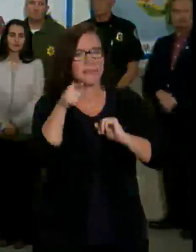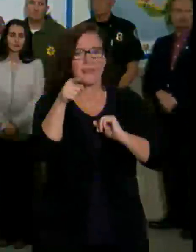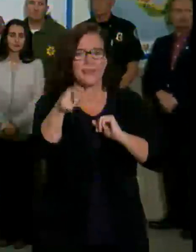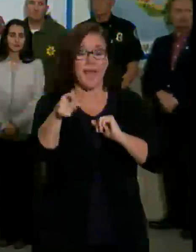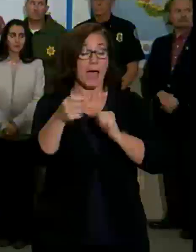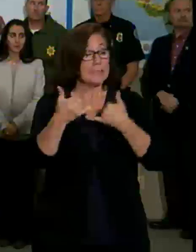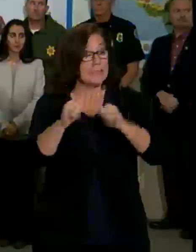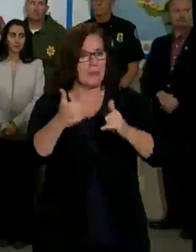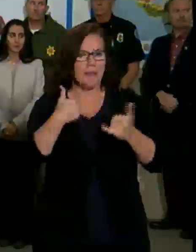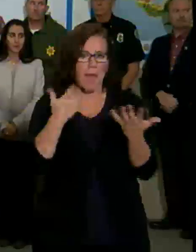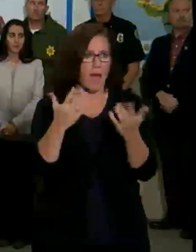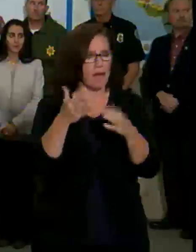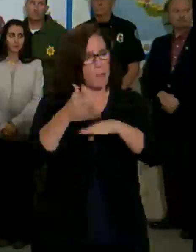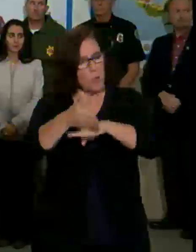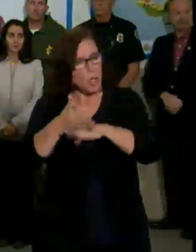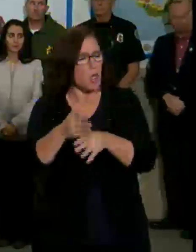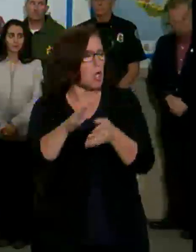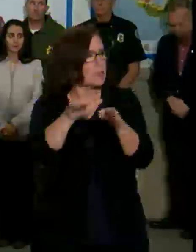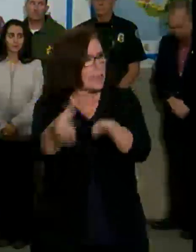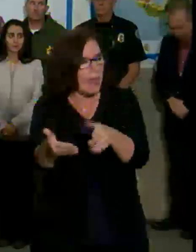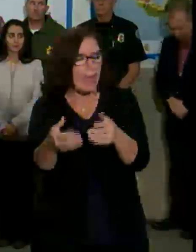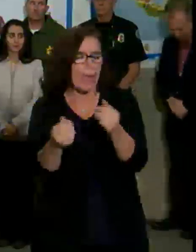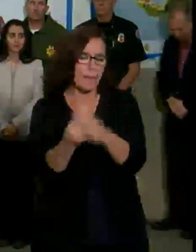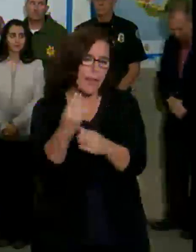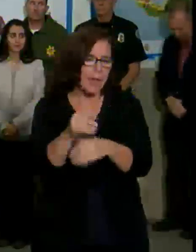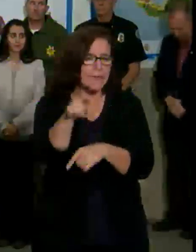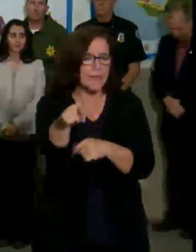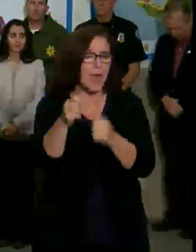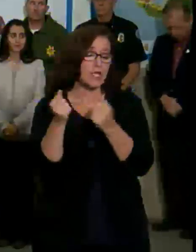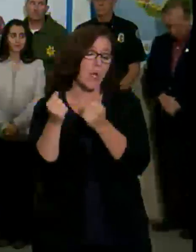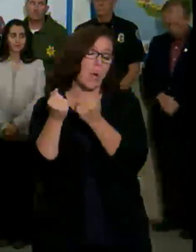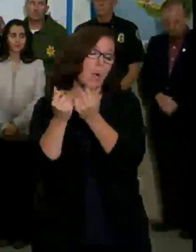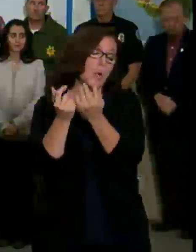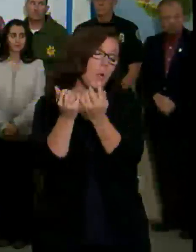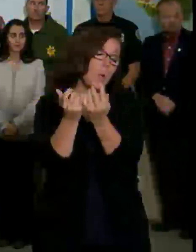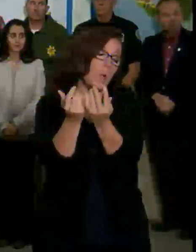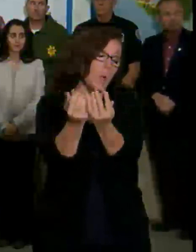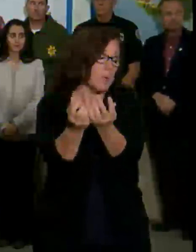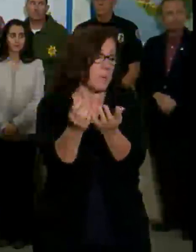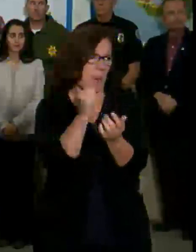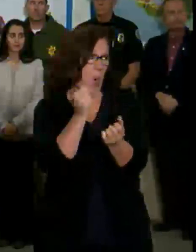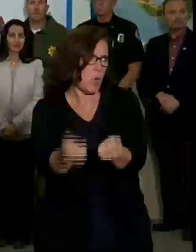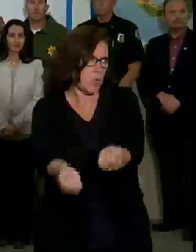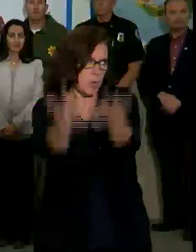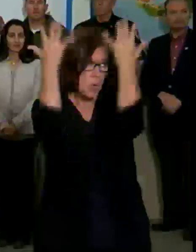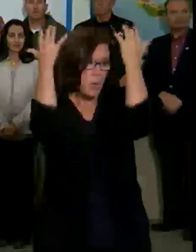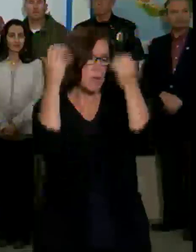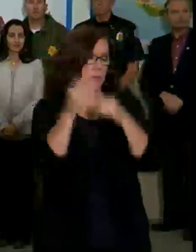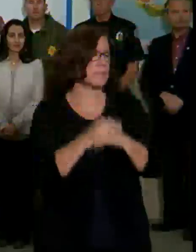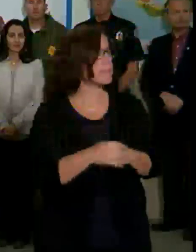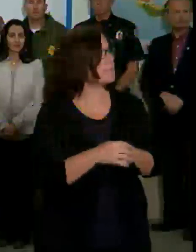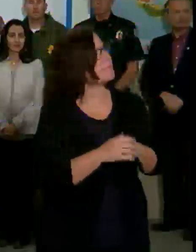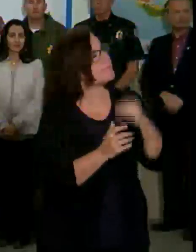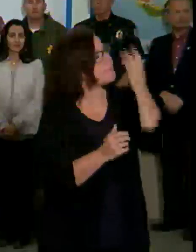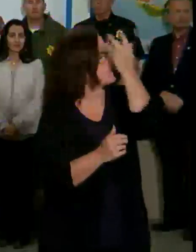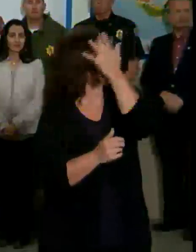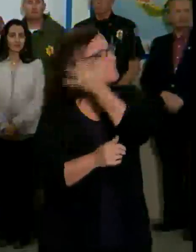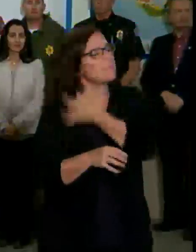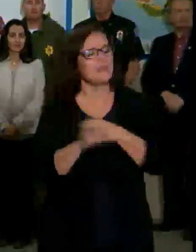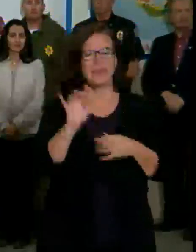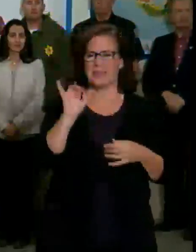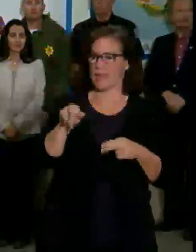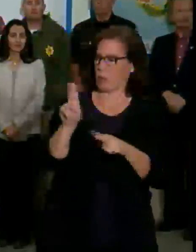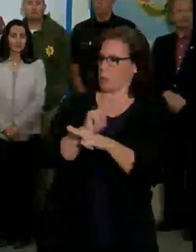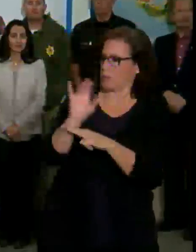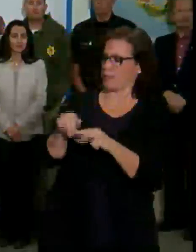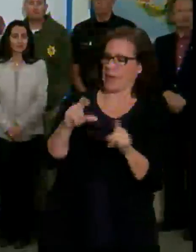mentioned firing out. Does that apply to the areas of Montecito and Carpinteria, meaning you did that fairly successfully